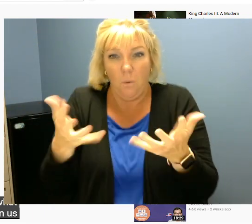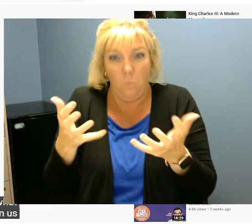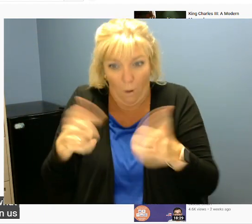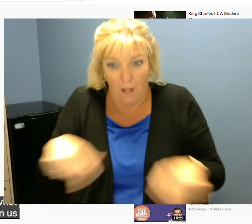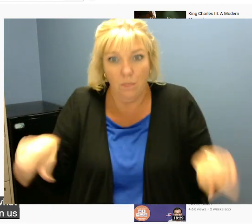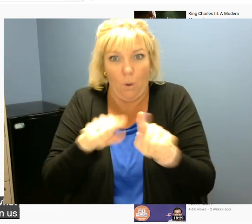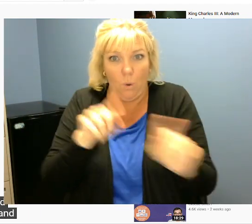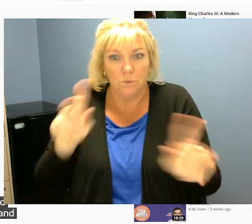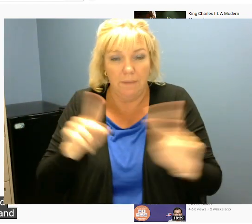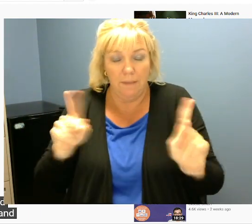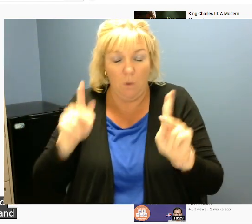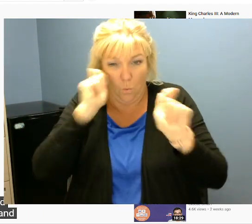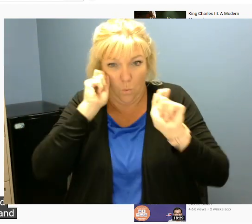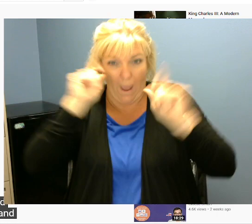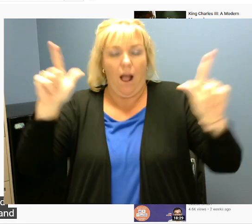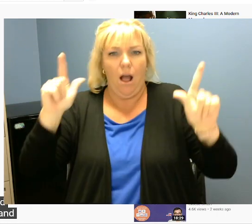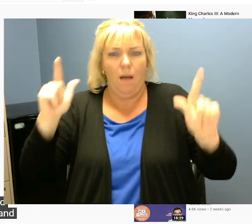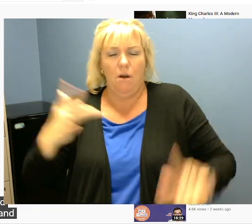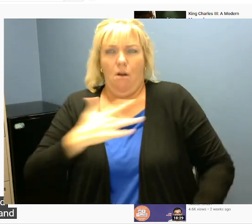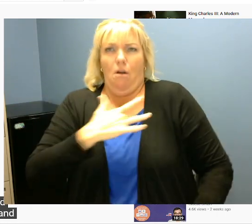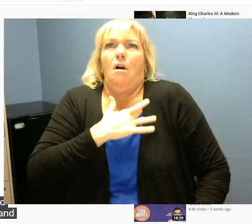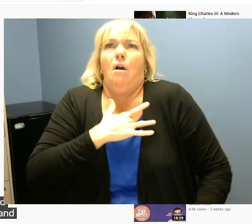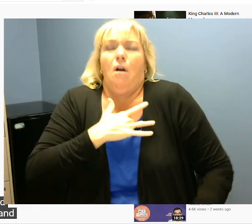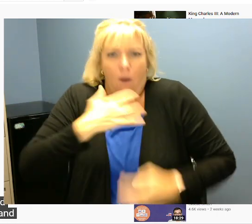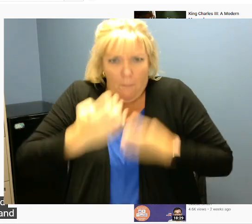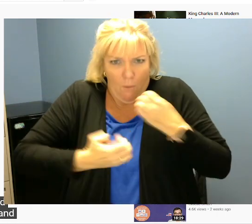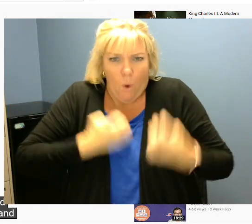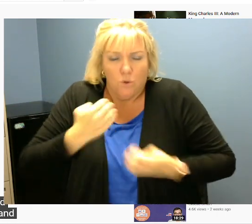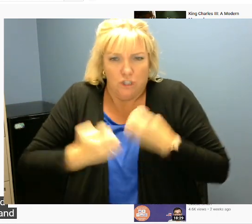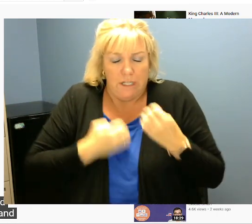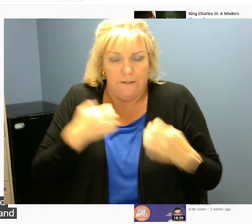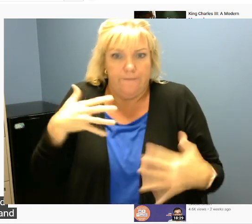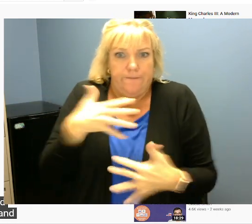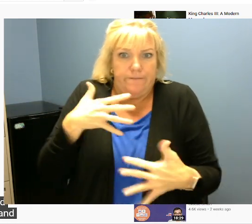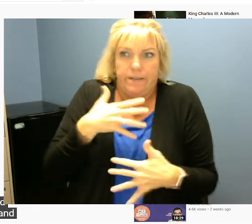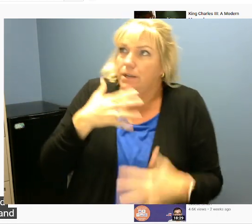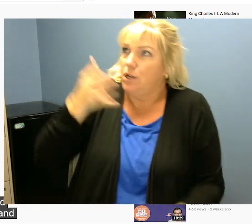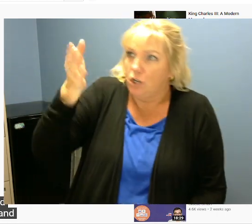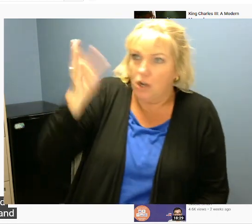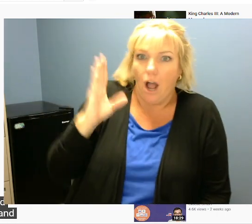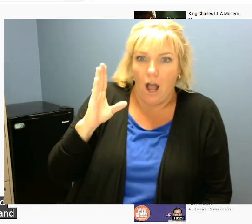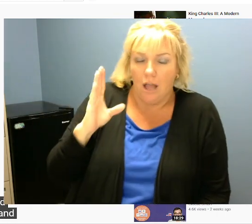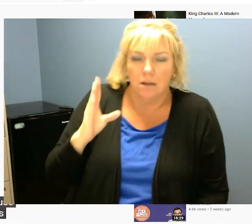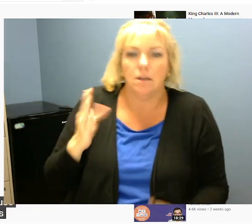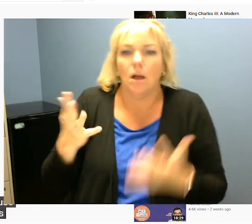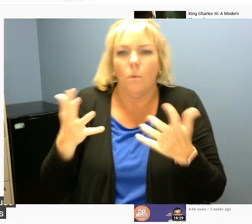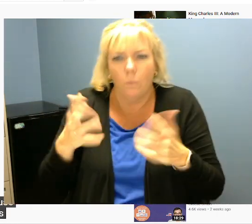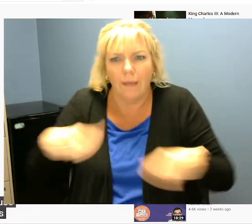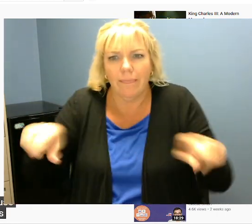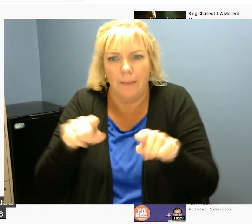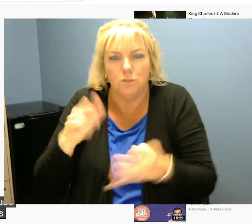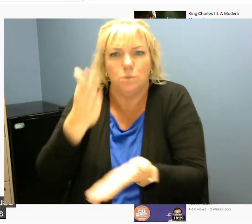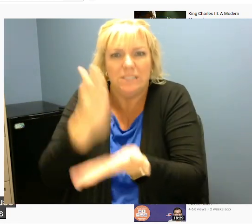awaken the emotions in us and get us to stop thinking and start, feeling and thinking. And so